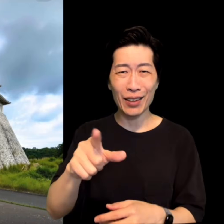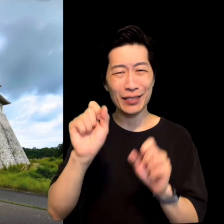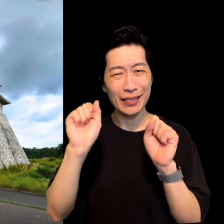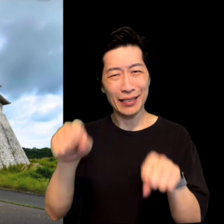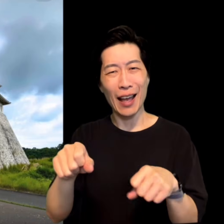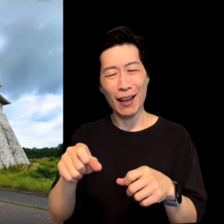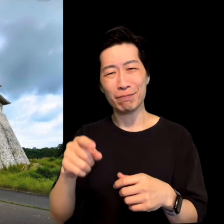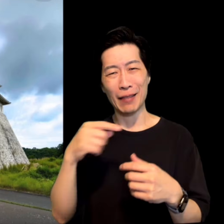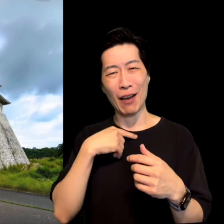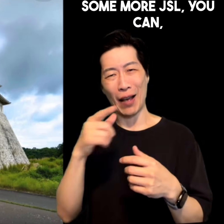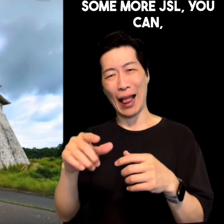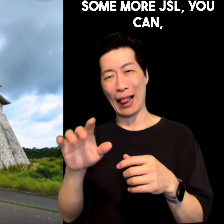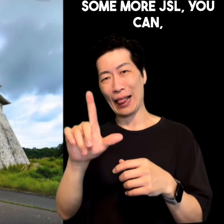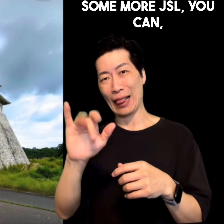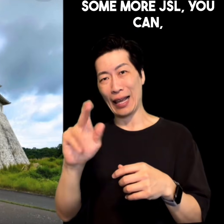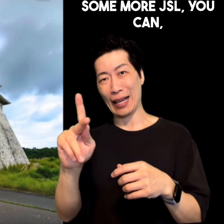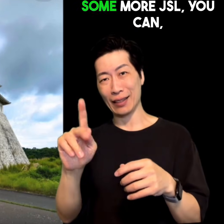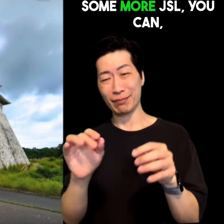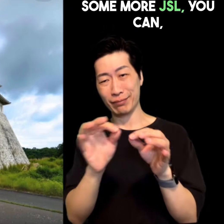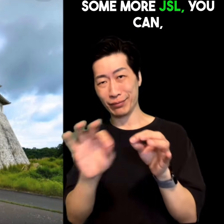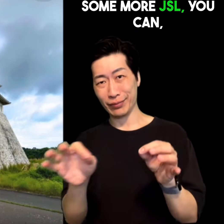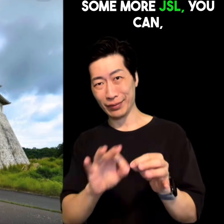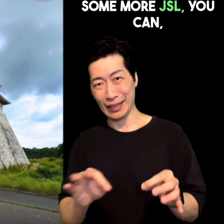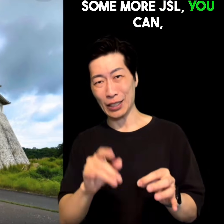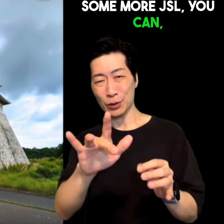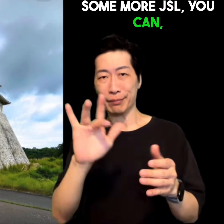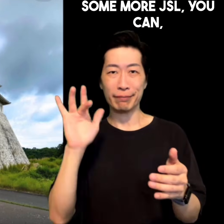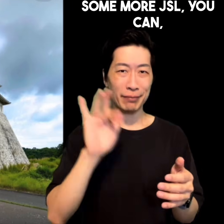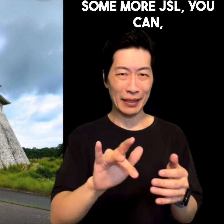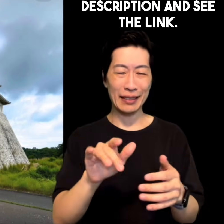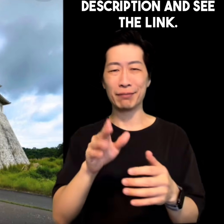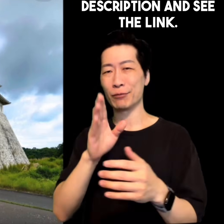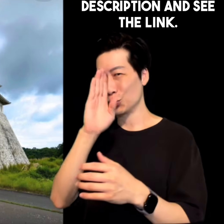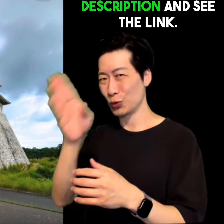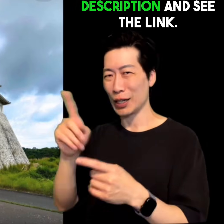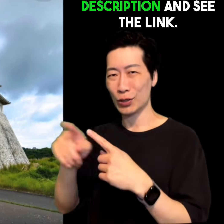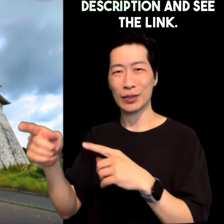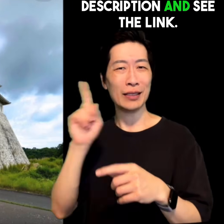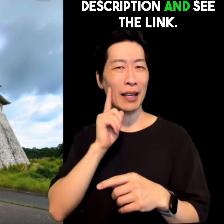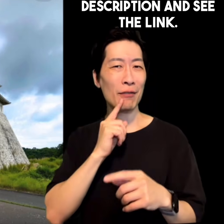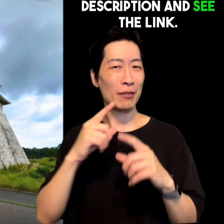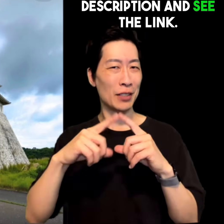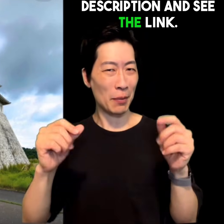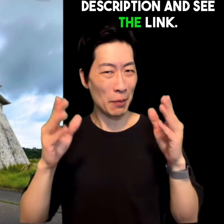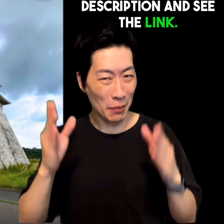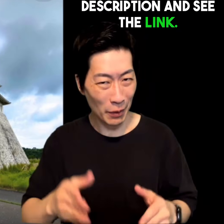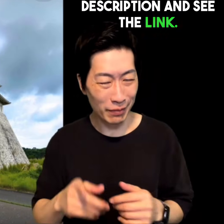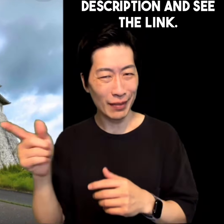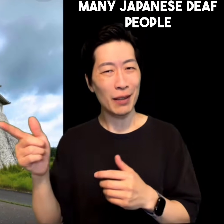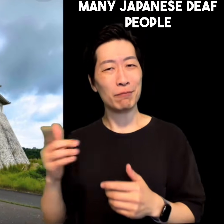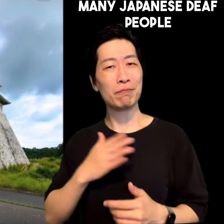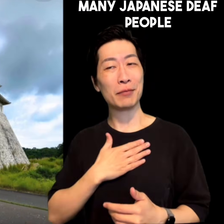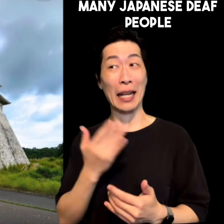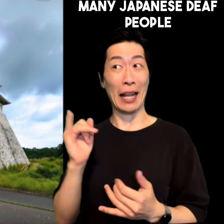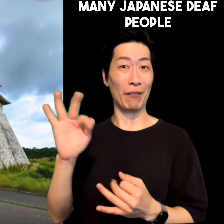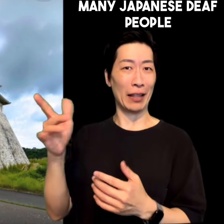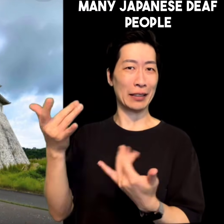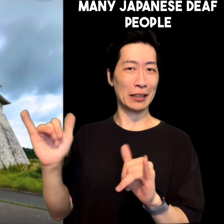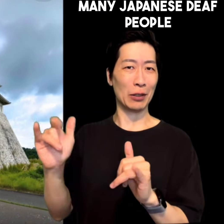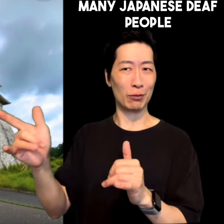language. Yep. If you want to learn some more JSL, you can look at the description and see the link. There